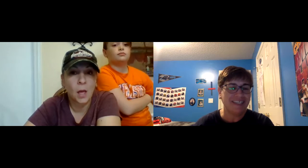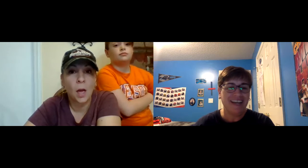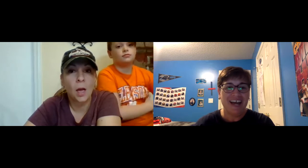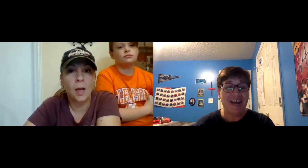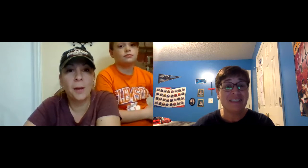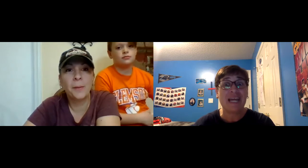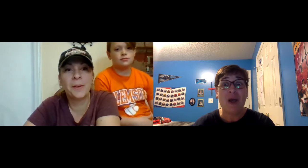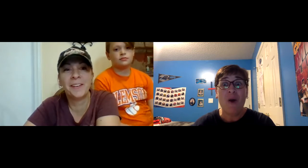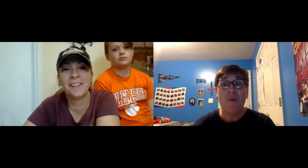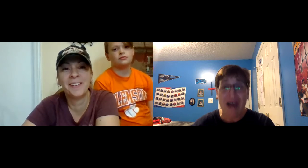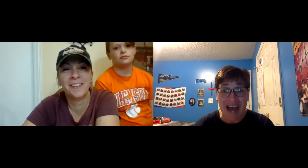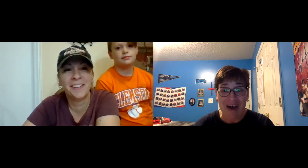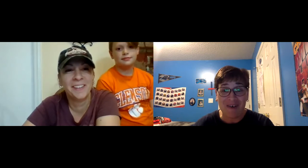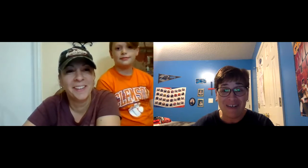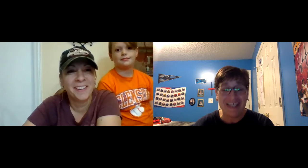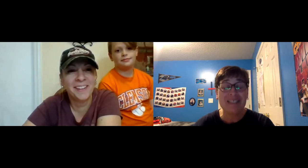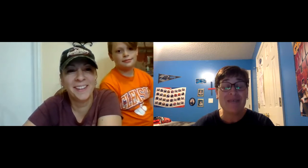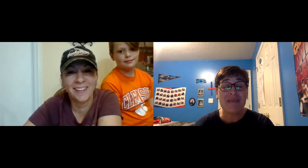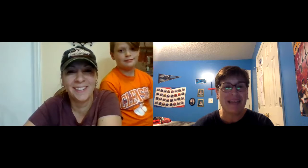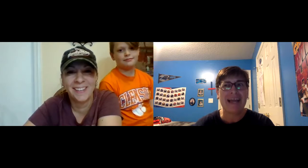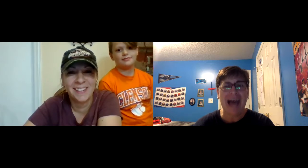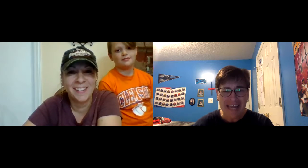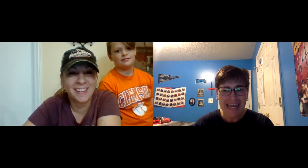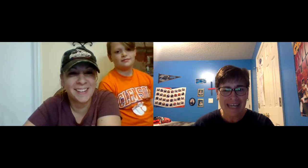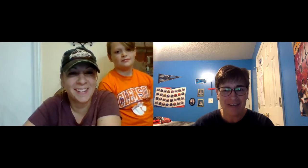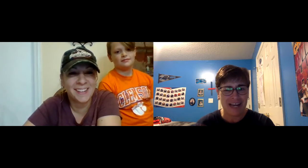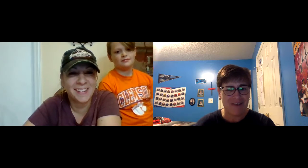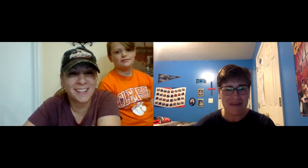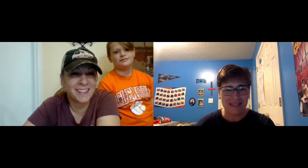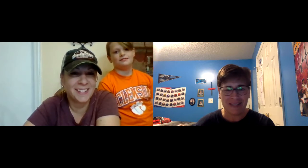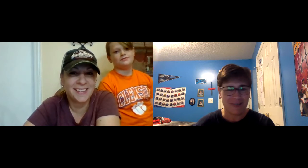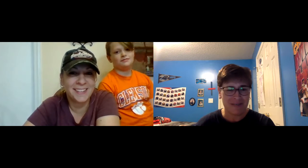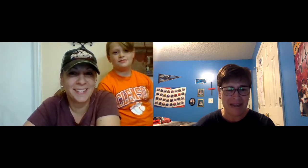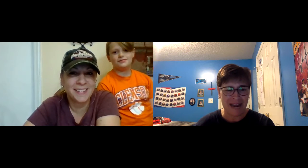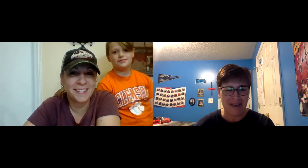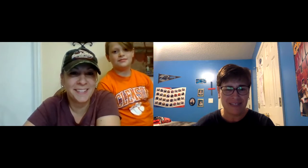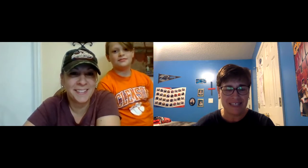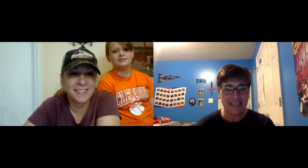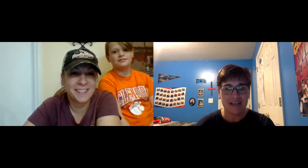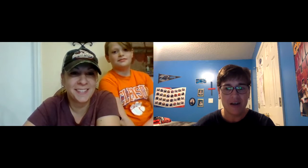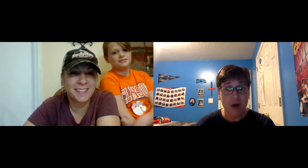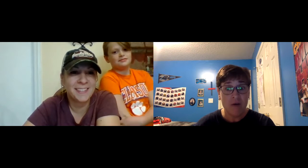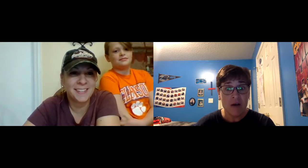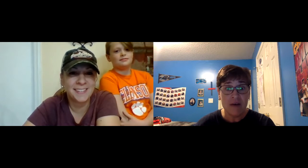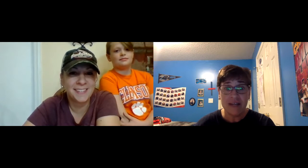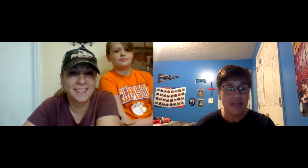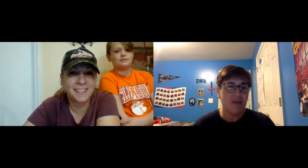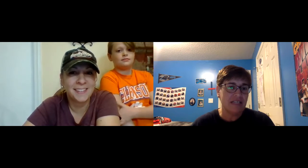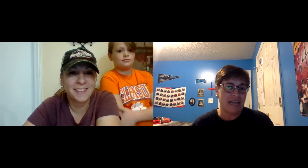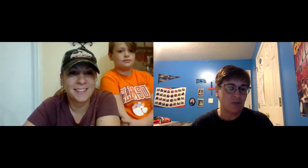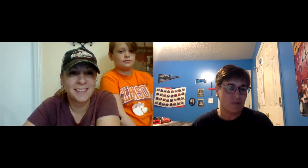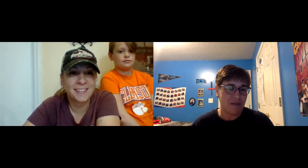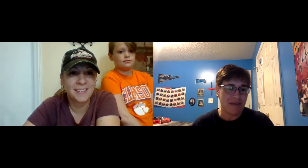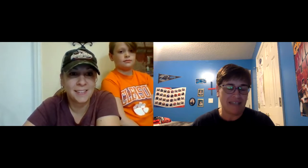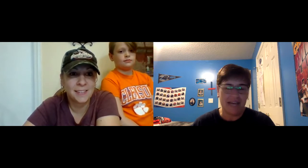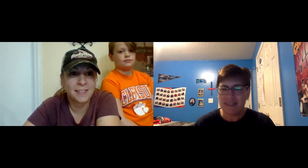faucet. I was like, wow, that's like, I can't hear that if I'm at the other end of my house. And he's like, oh no, I can, and his